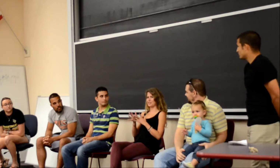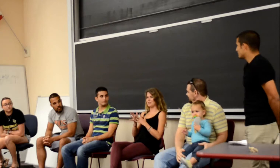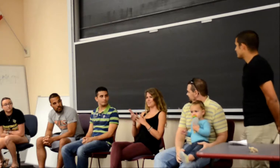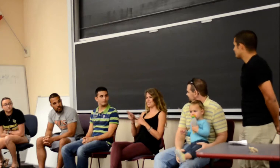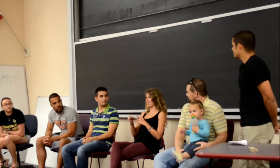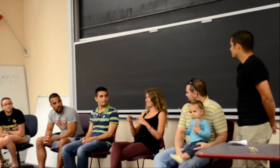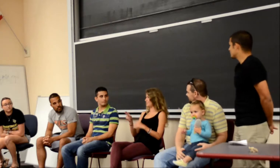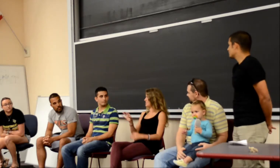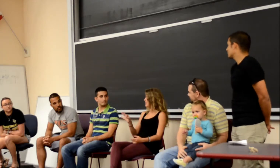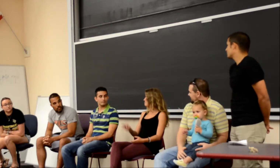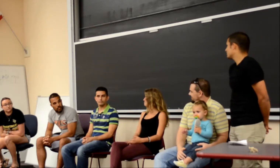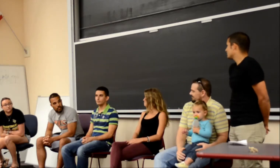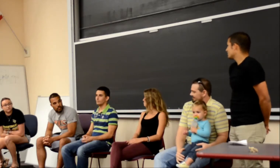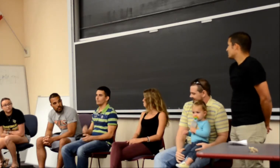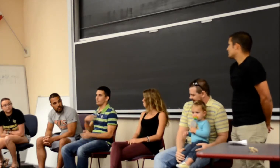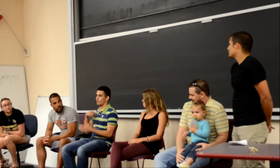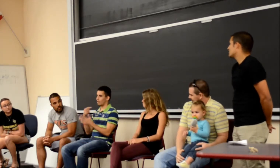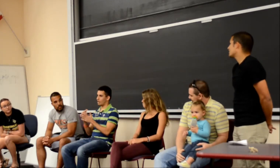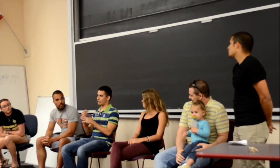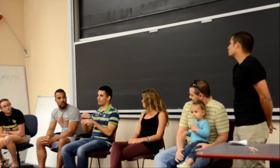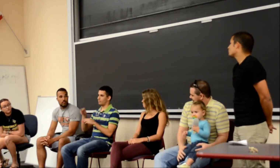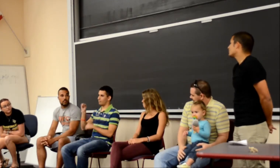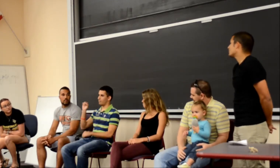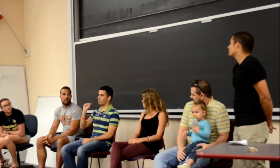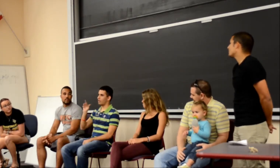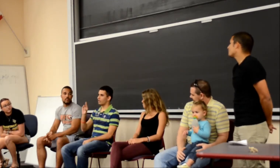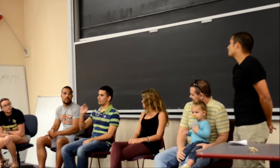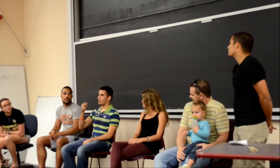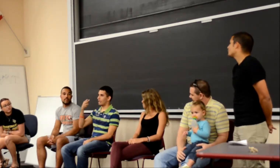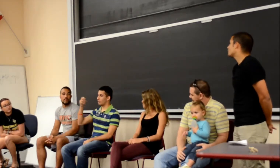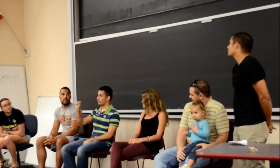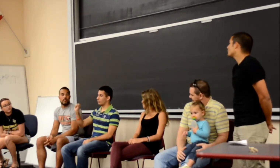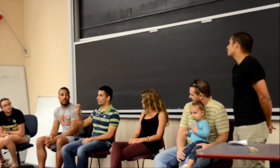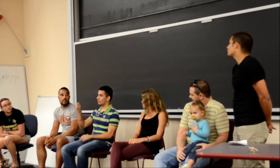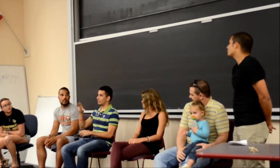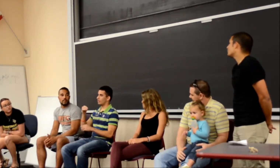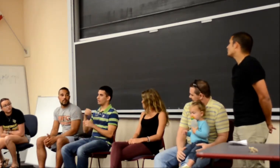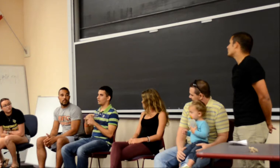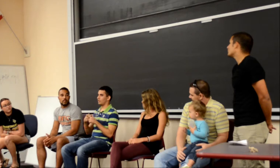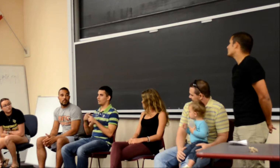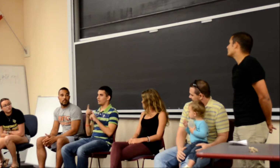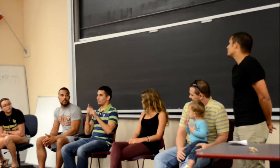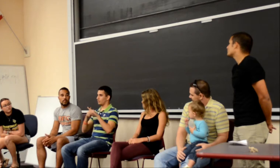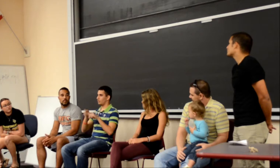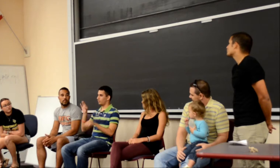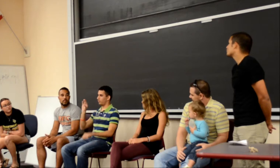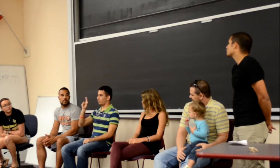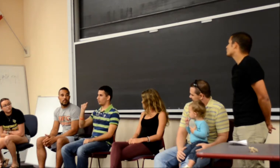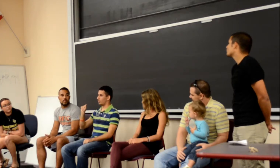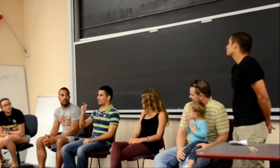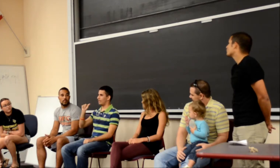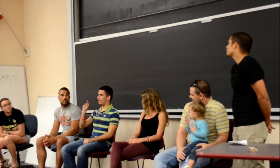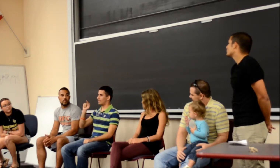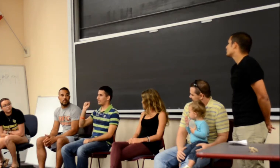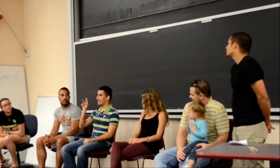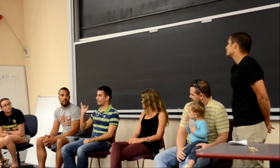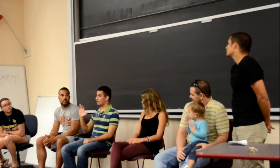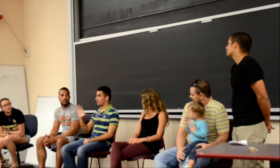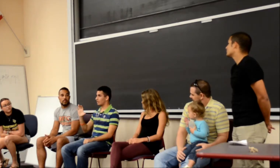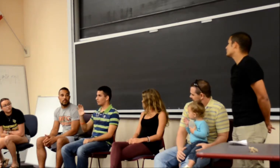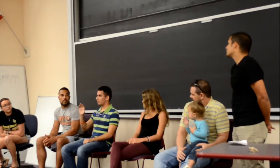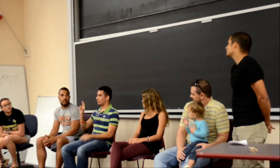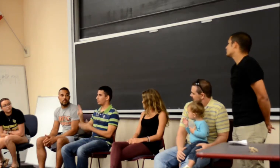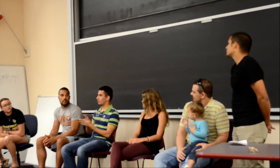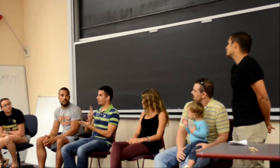student freshman here at UCF. I graduated from Monarch High School, and then I went to Florida